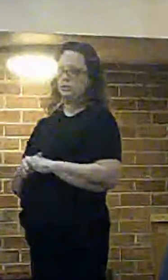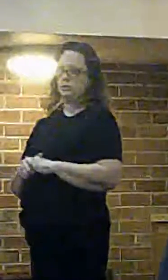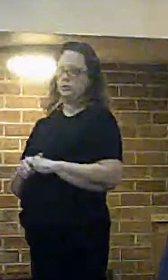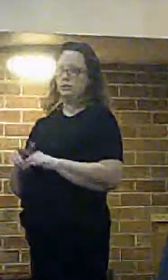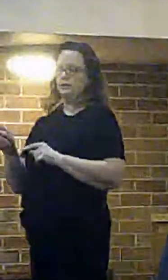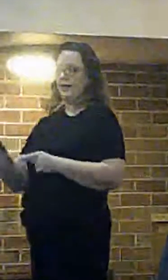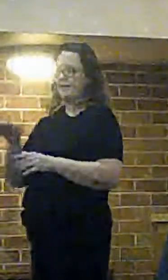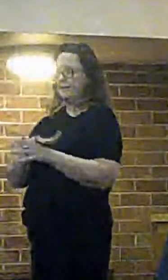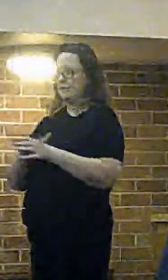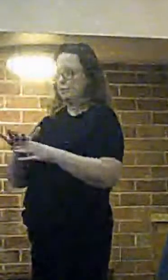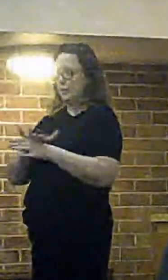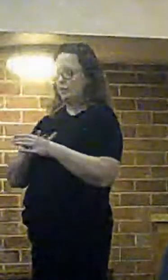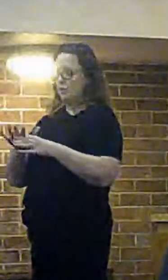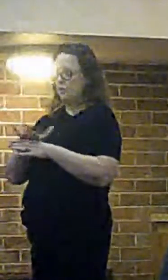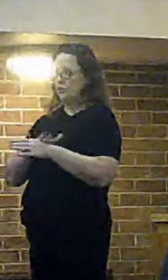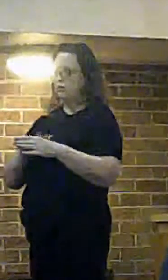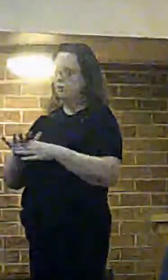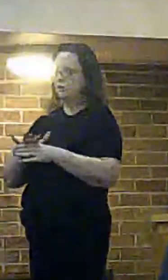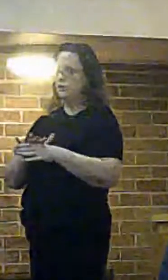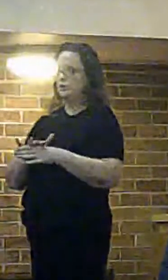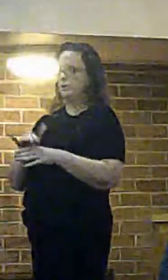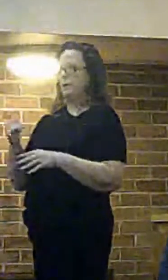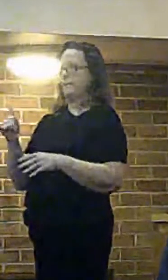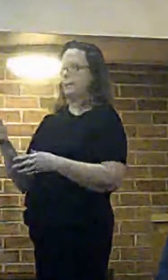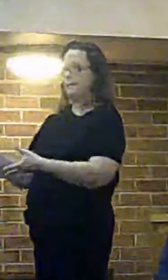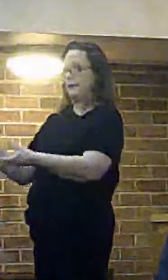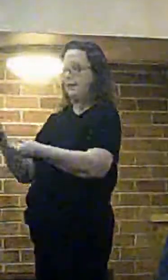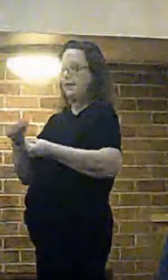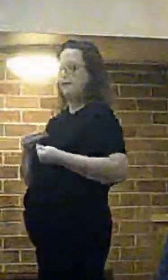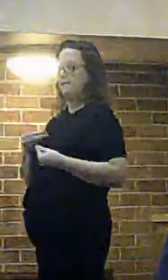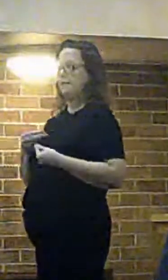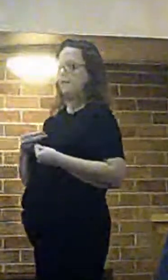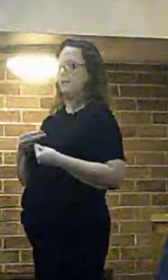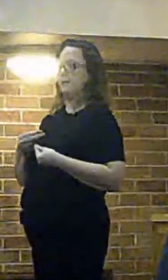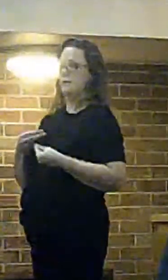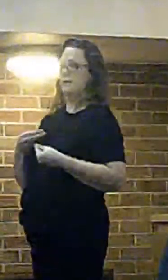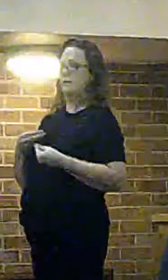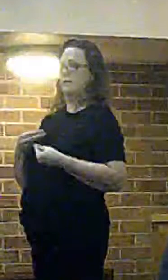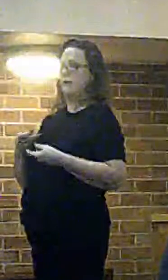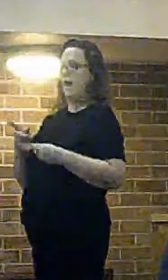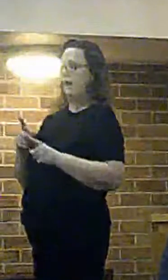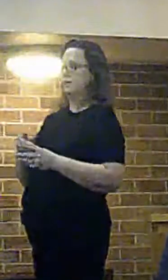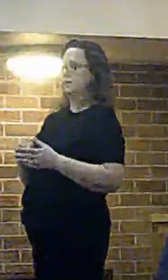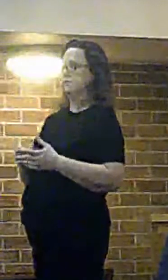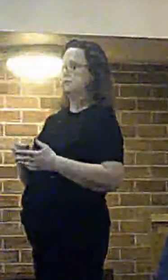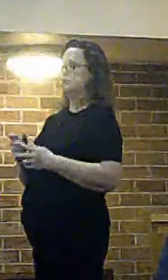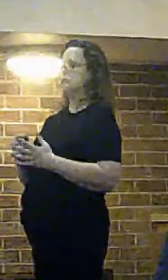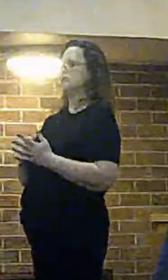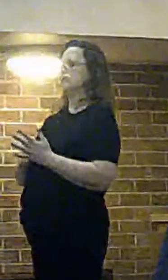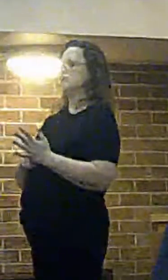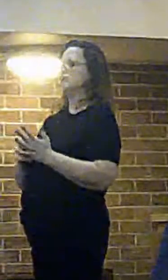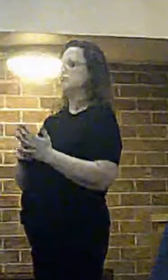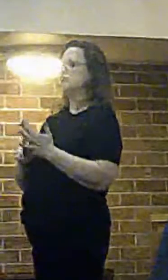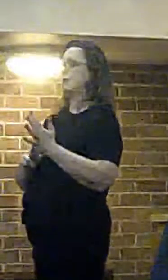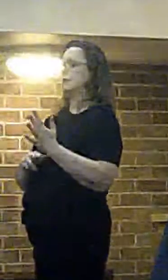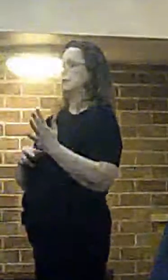circumstances, we may be given the land and we may charge rent to Wirral to